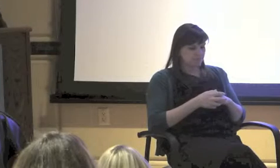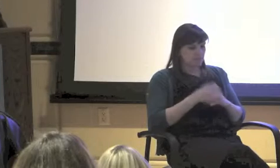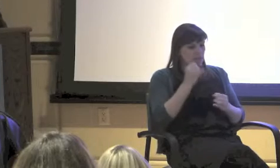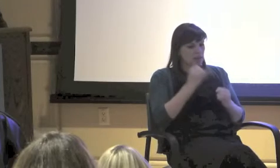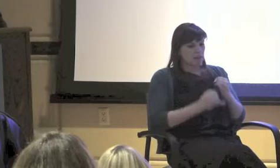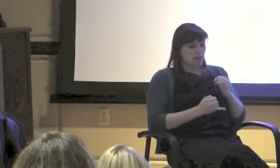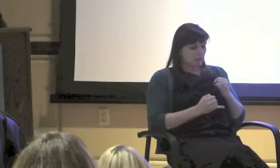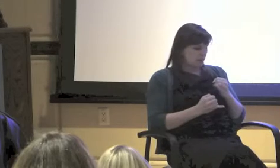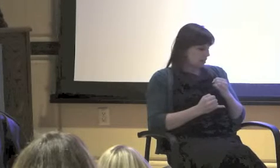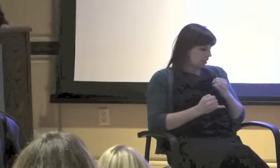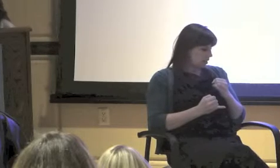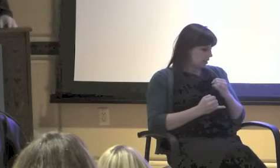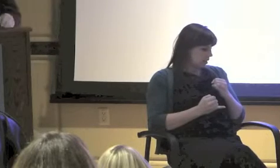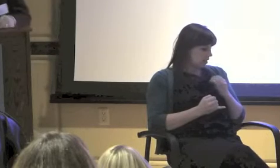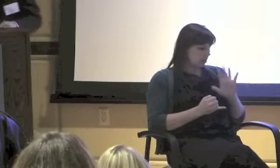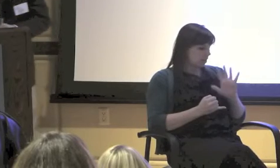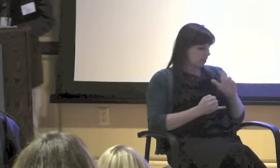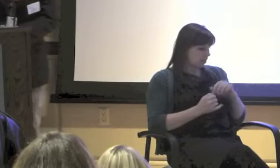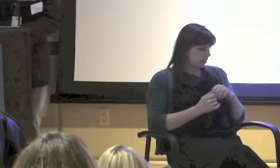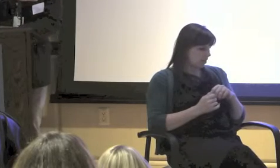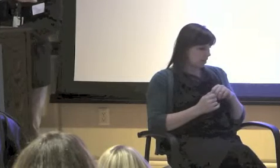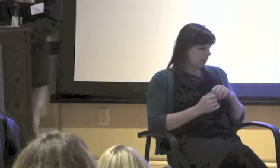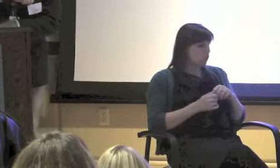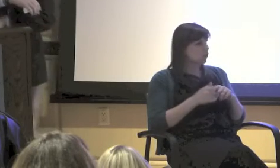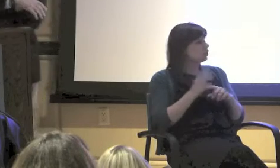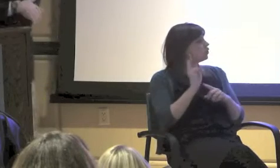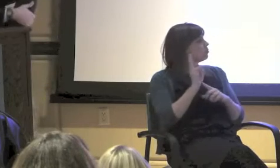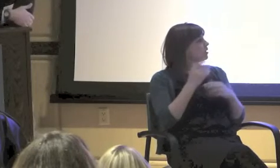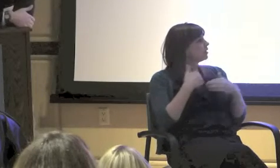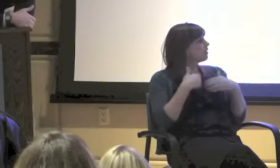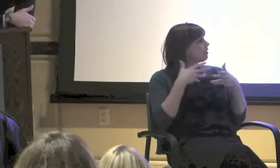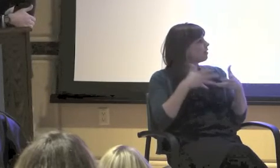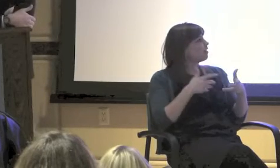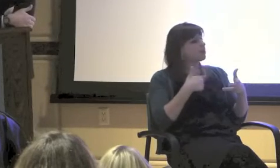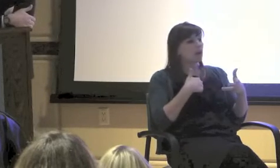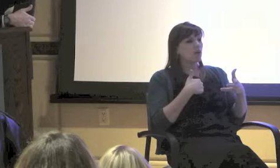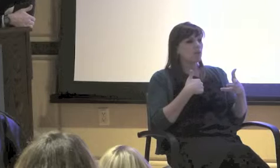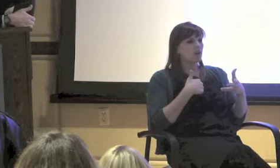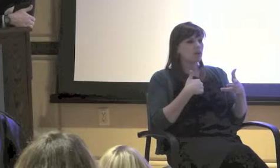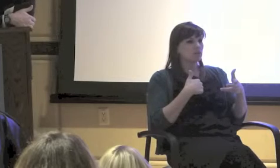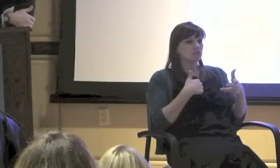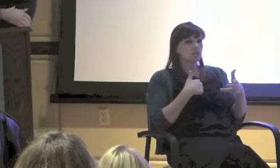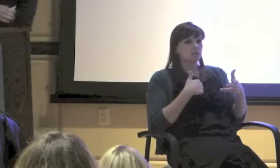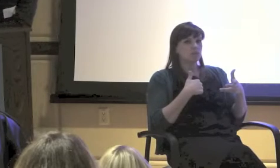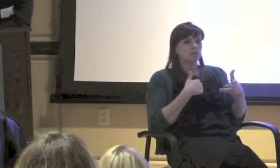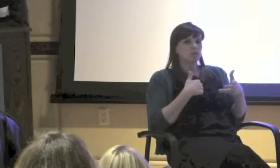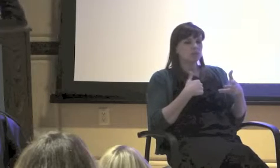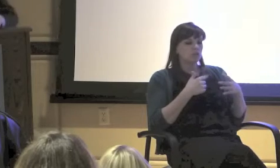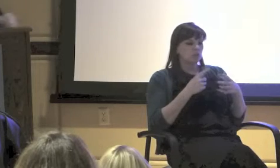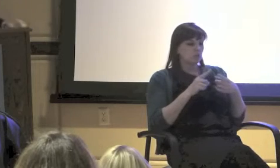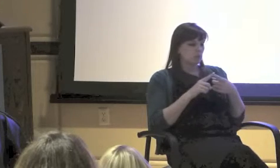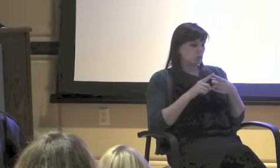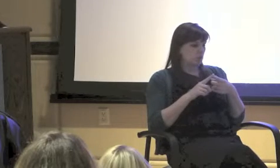The last, with the 2 minutes that I have left, I just want to put in a plug for